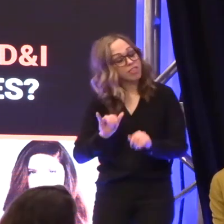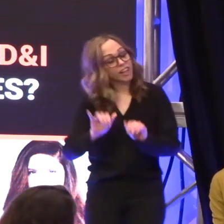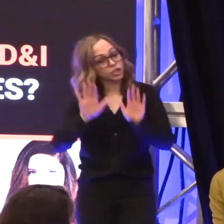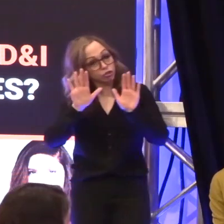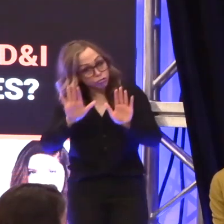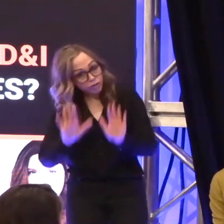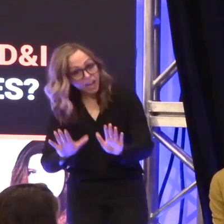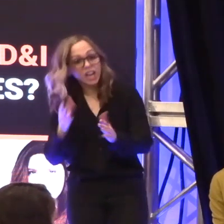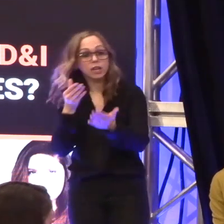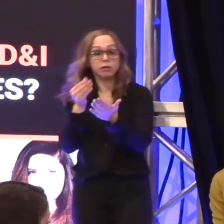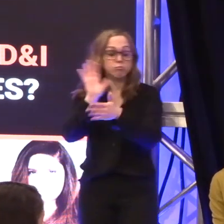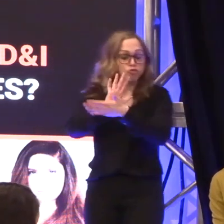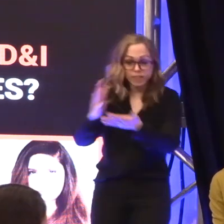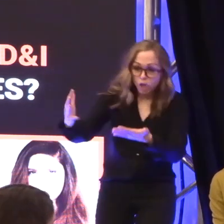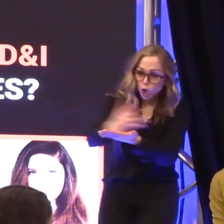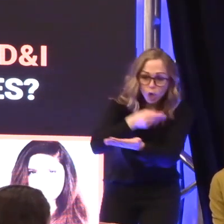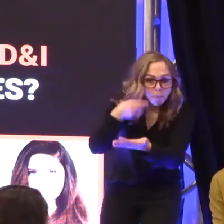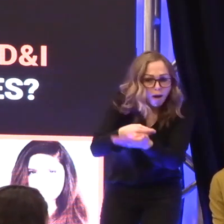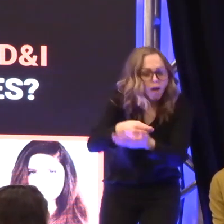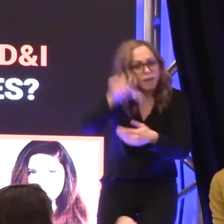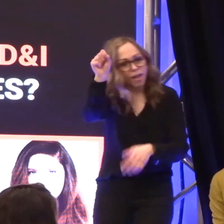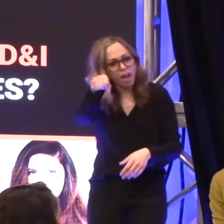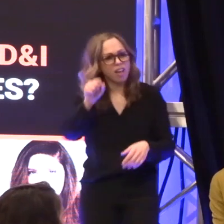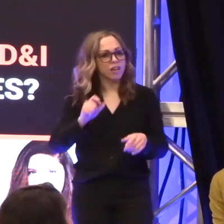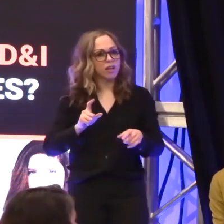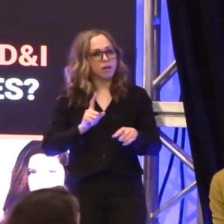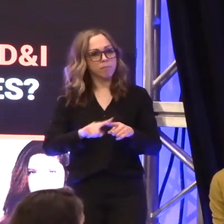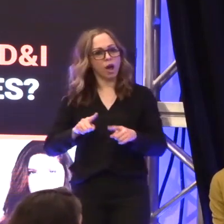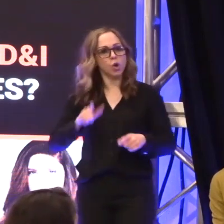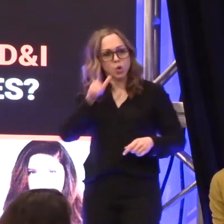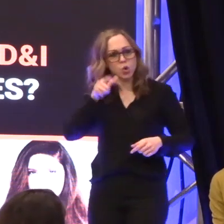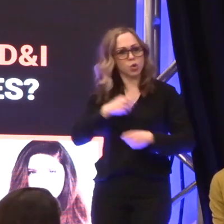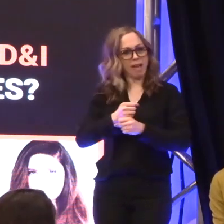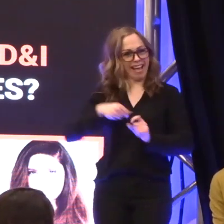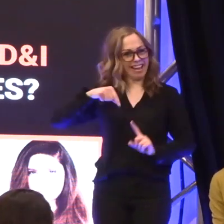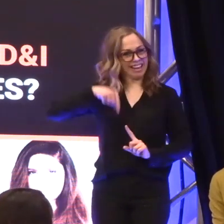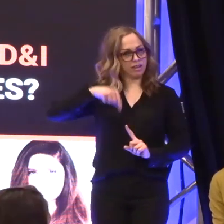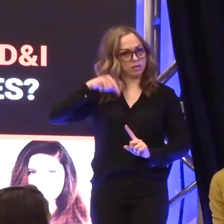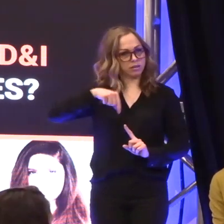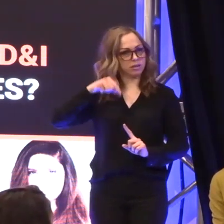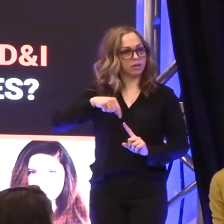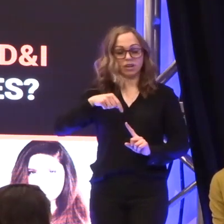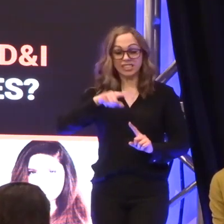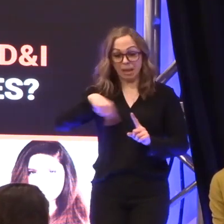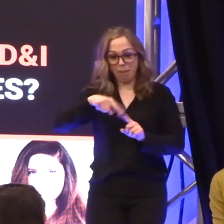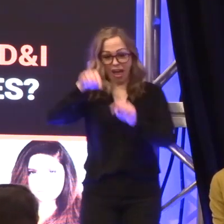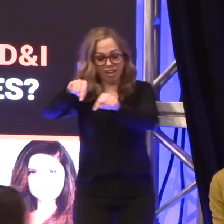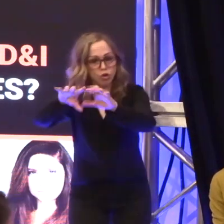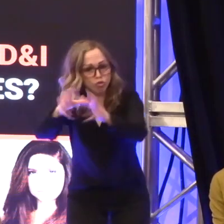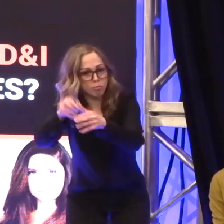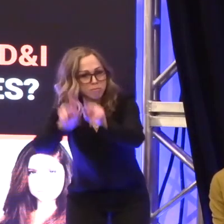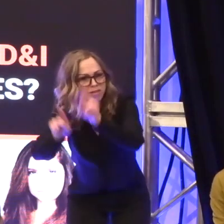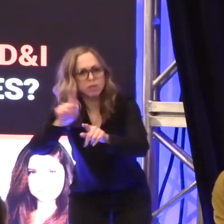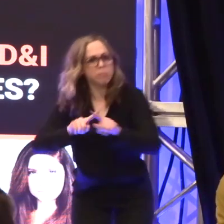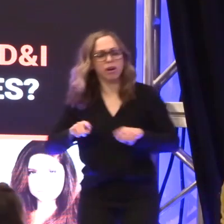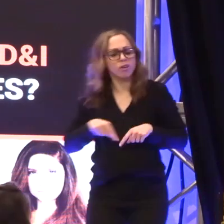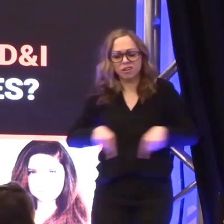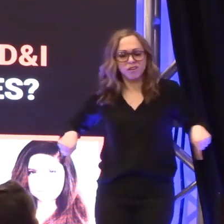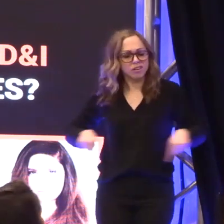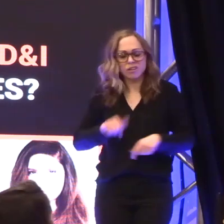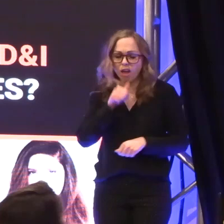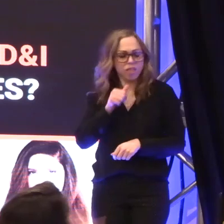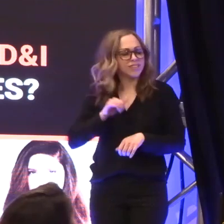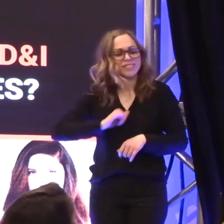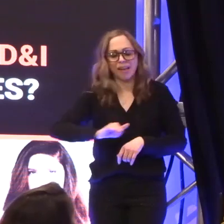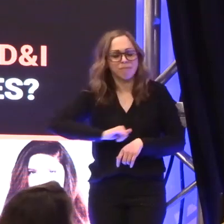made as much money as it did, but it wasn't created by the people that it was about. And I think that that's a bad